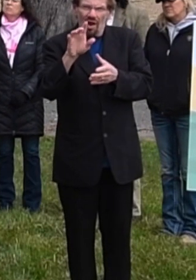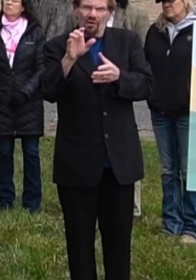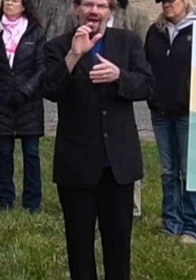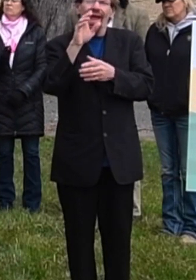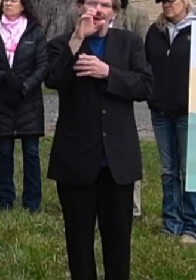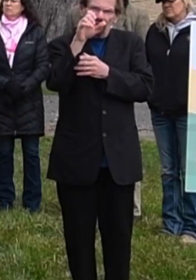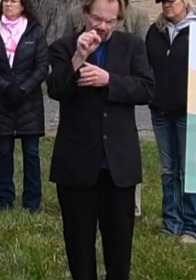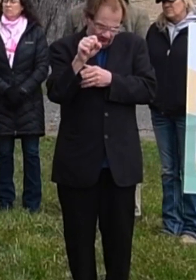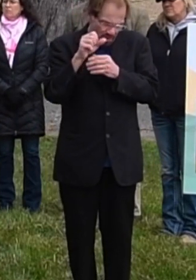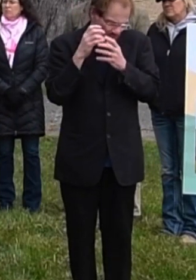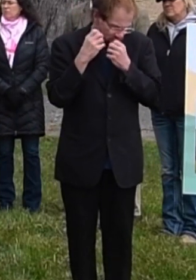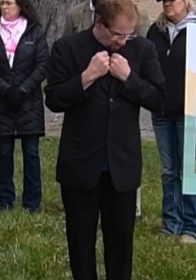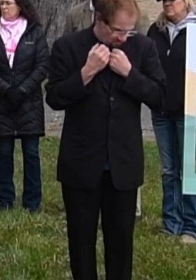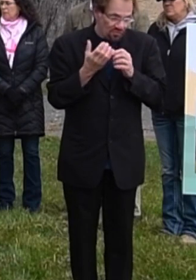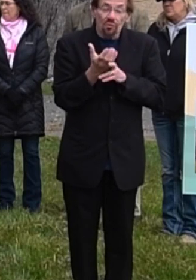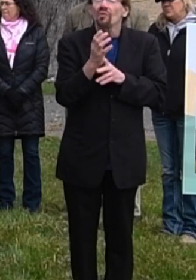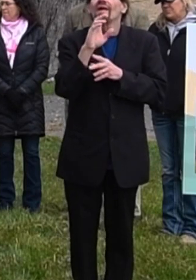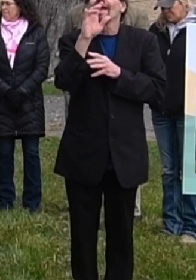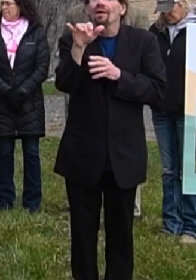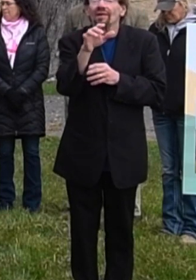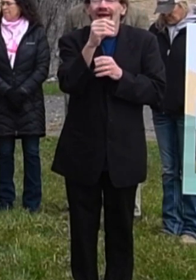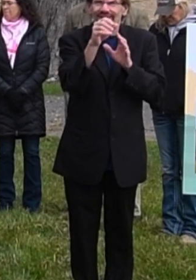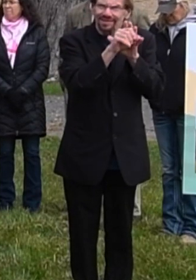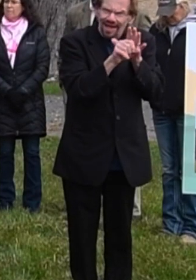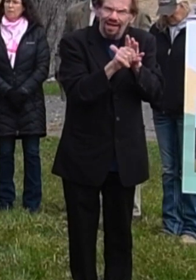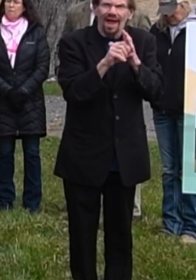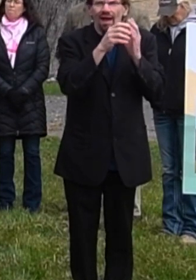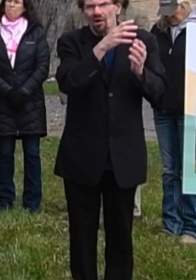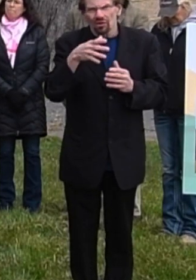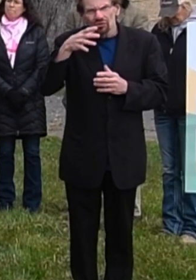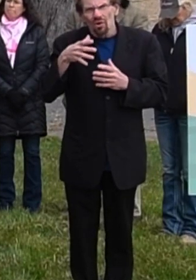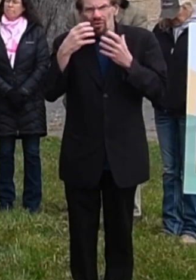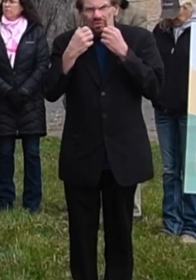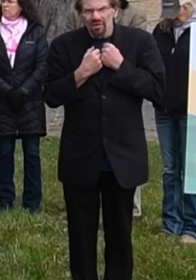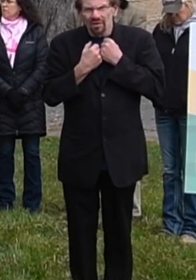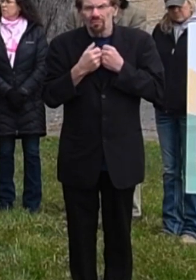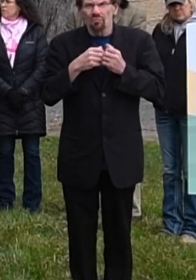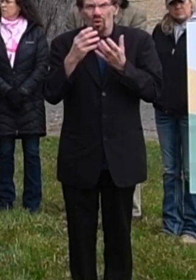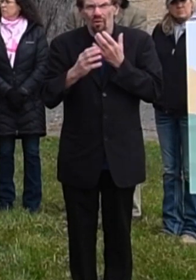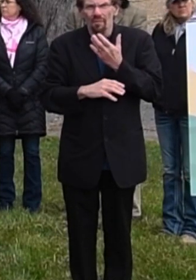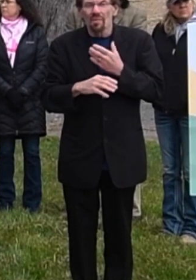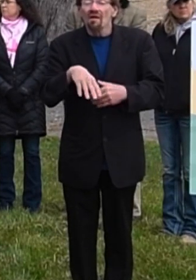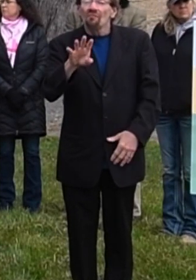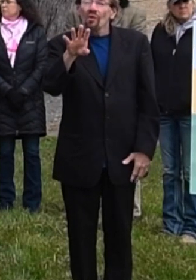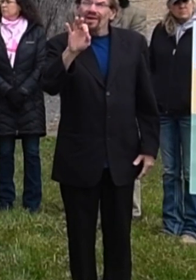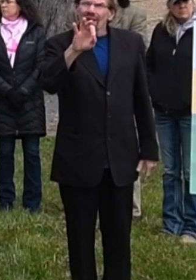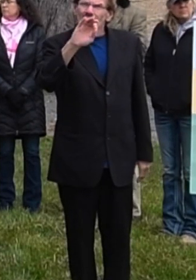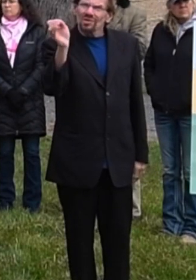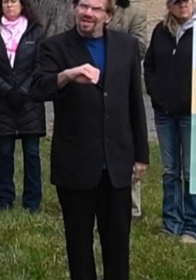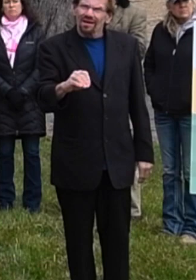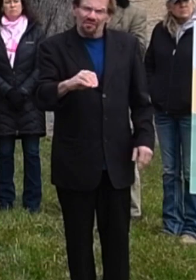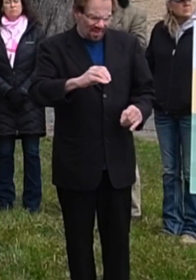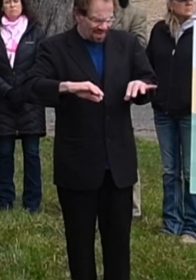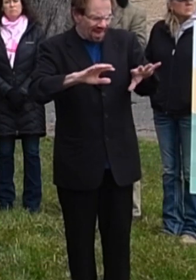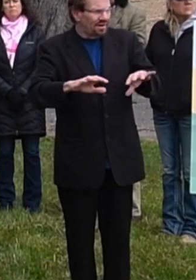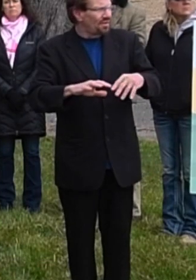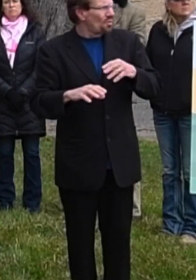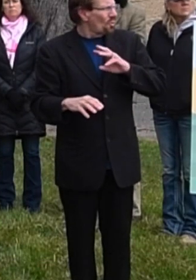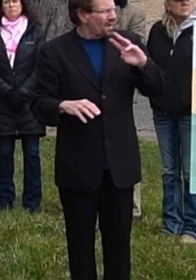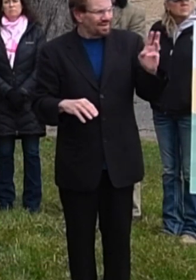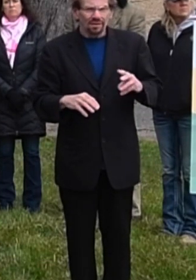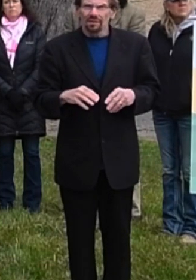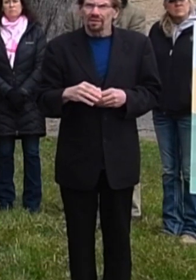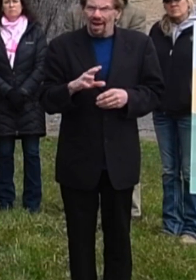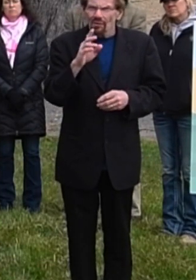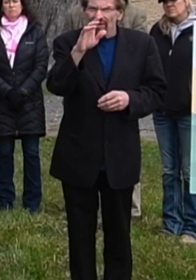state agricultural land preservation programs. Approximately 49% of the land in the rural West is protected